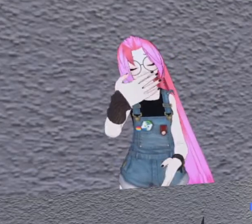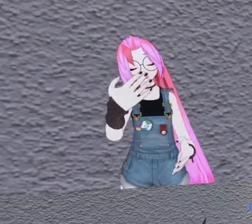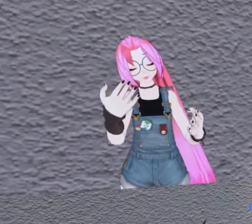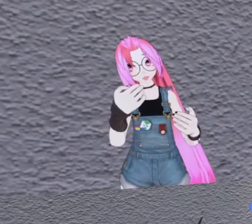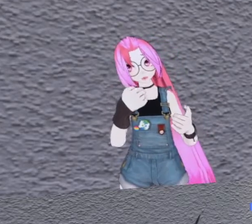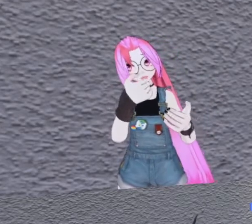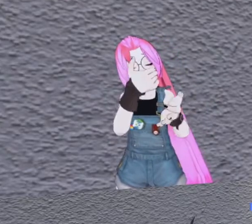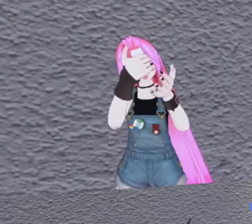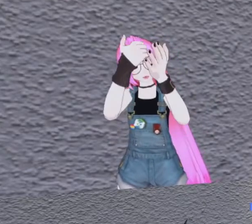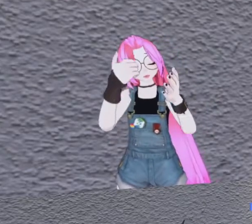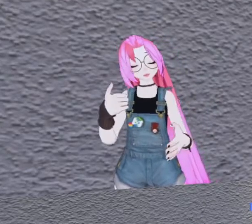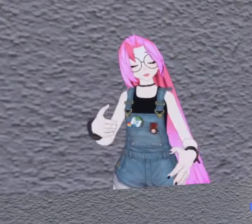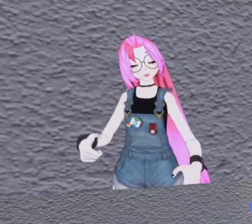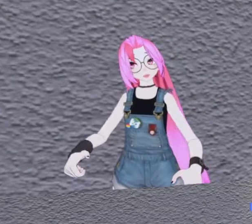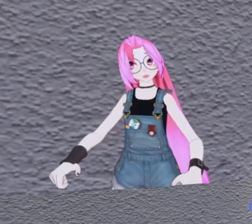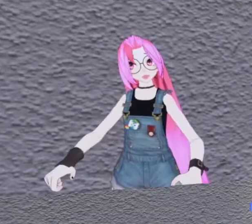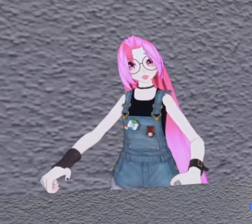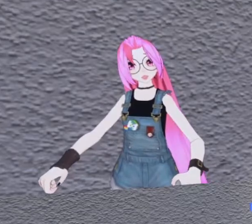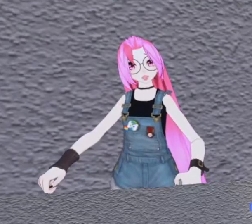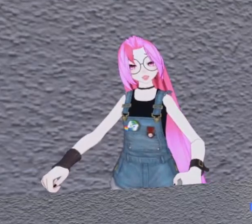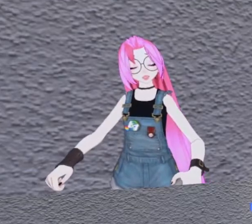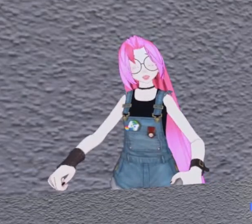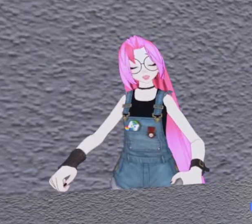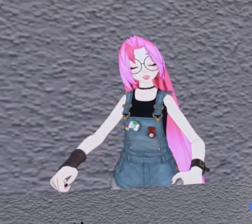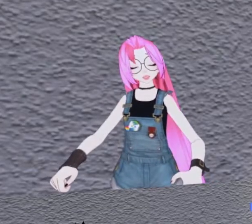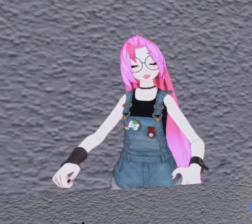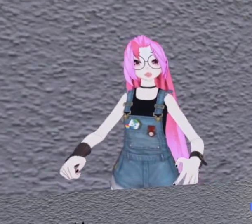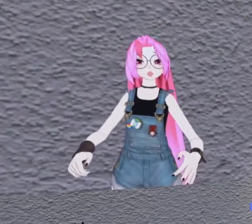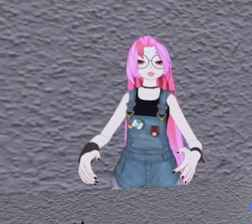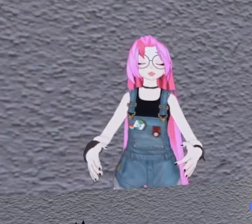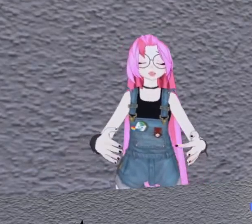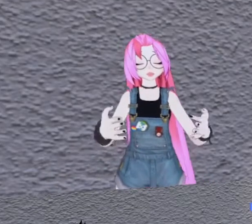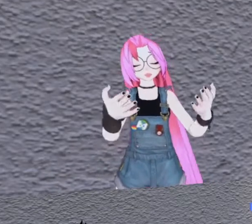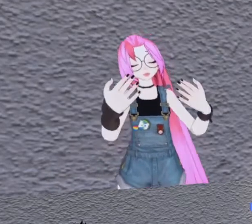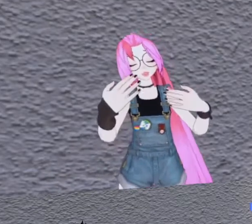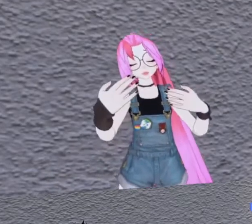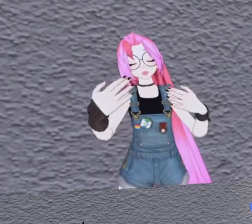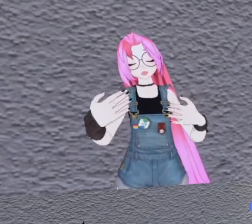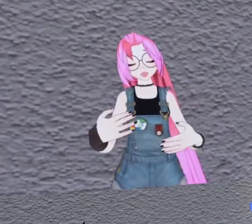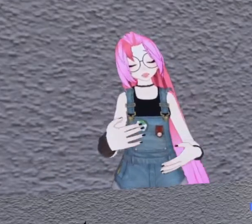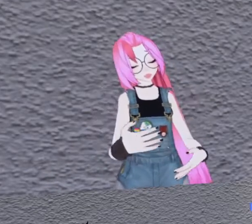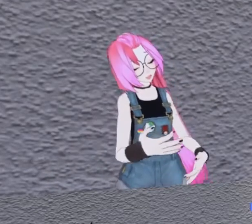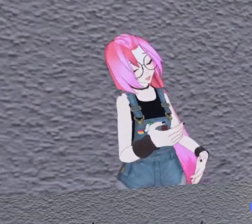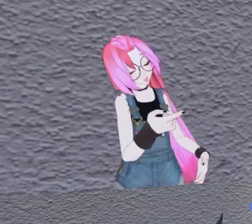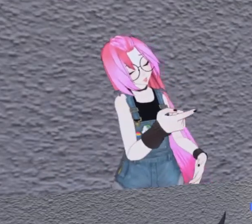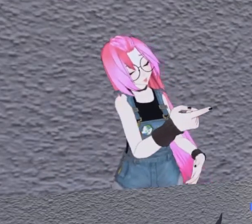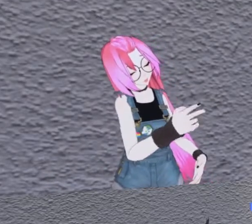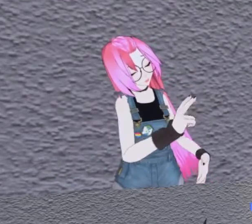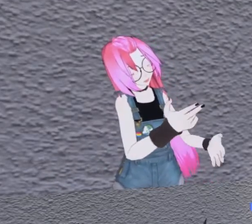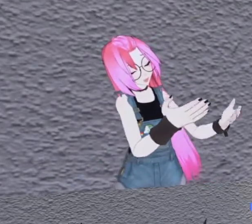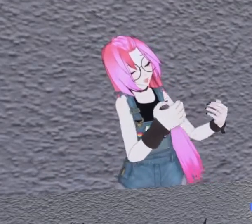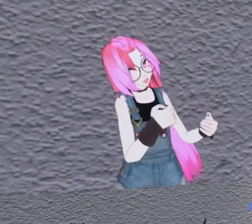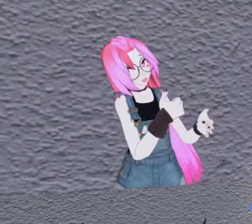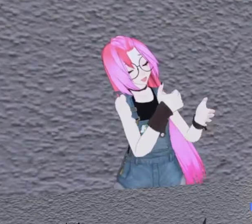You want to help me out? He's like, wait, I wasn't paying attention. Come here. Do you want to